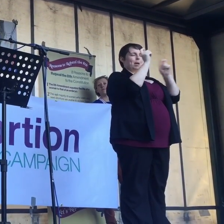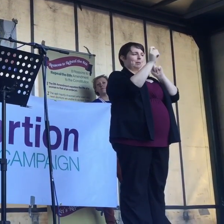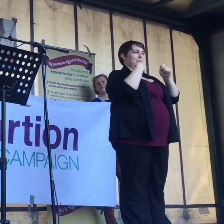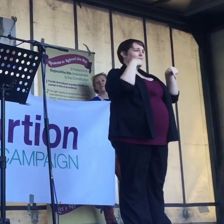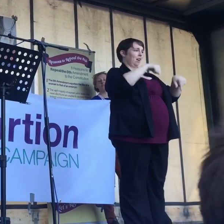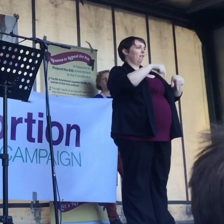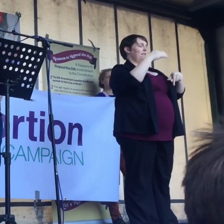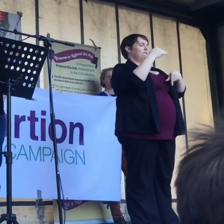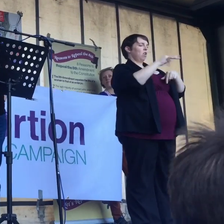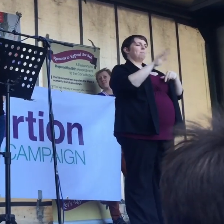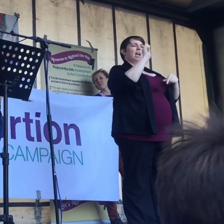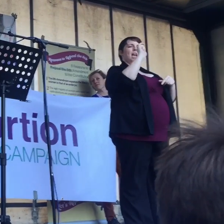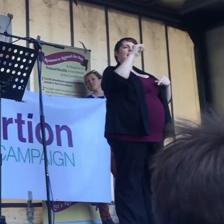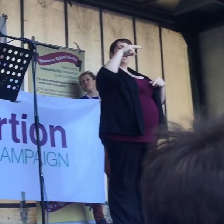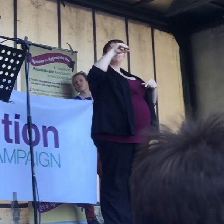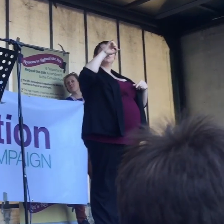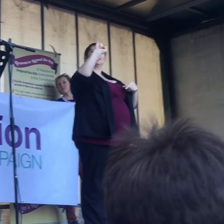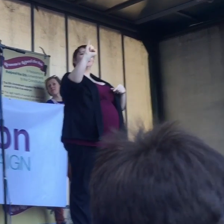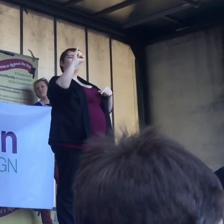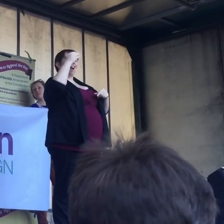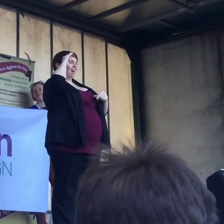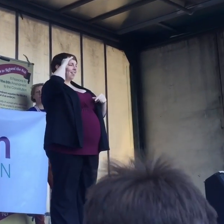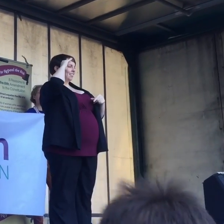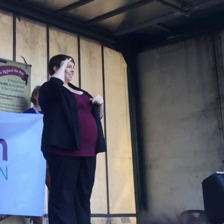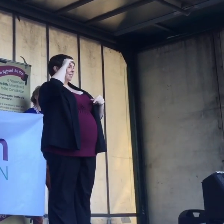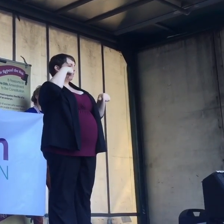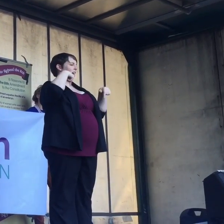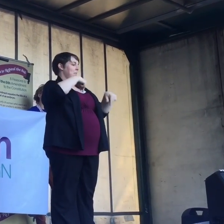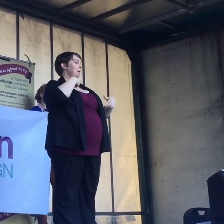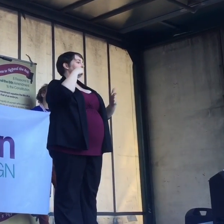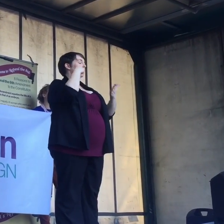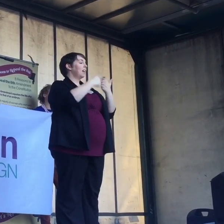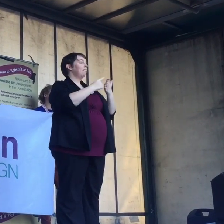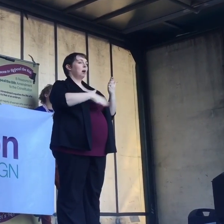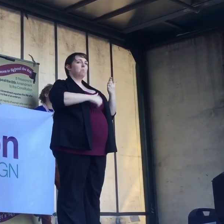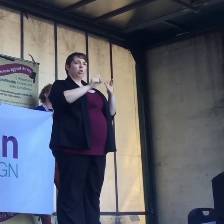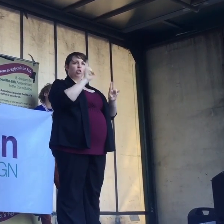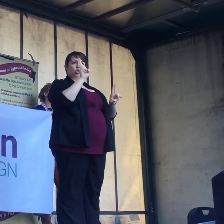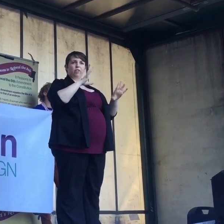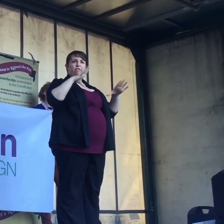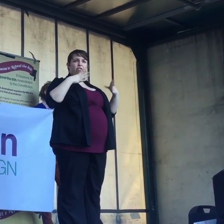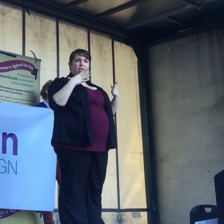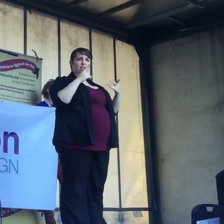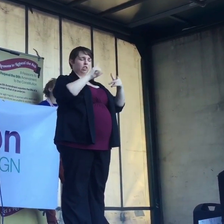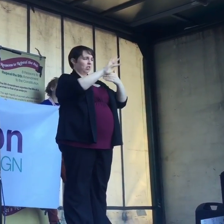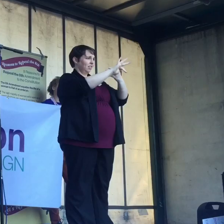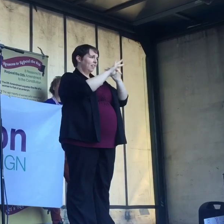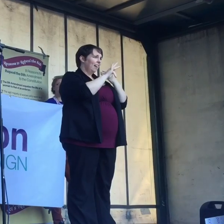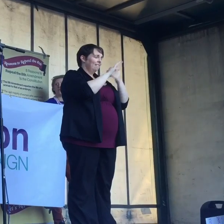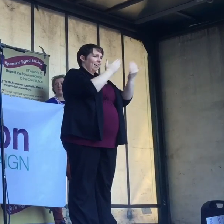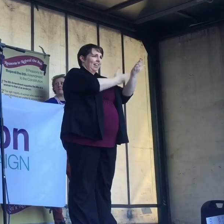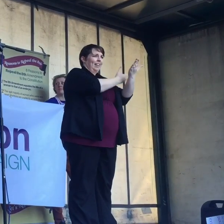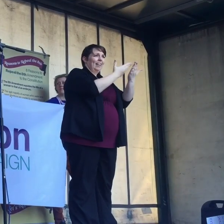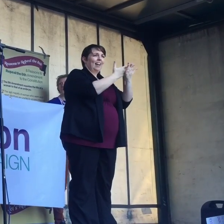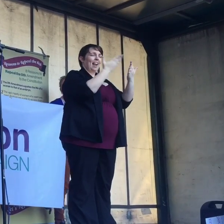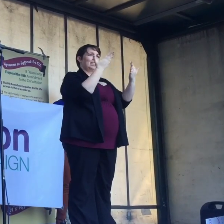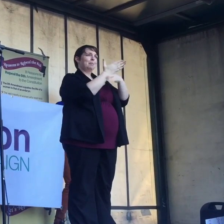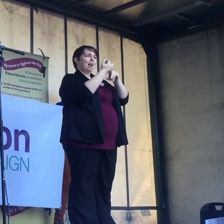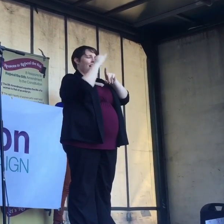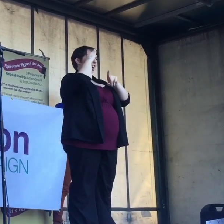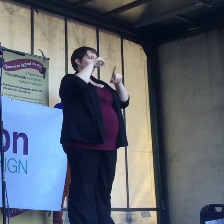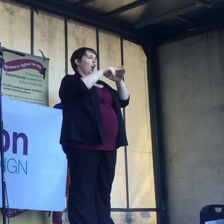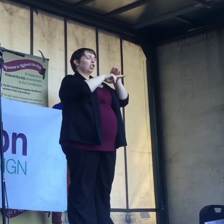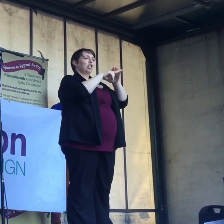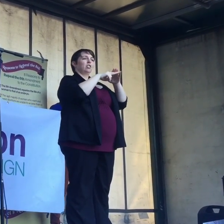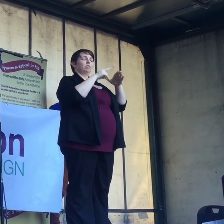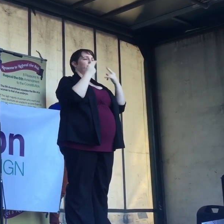Improvement of Maternity Services. We believe not only that abortion should be freely, safely and legally accessible in Ireland under the